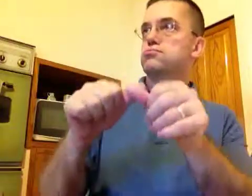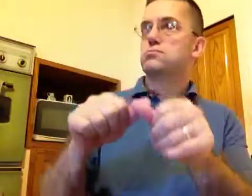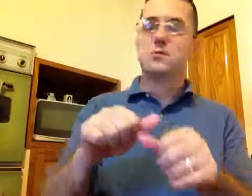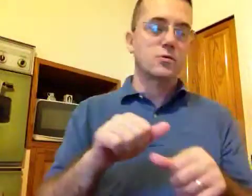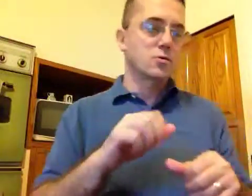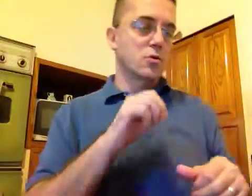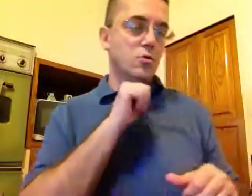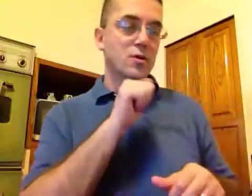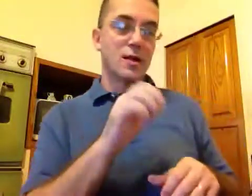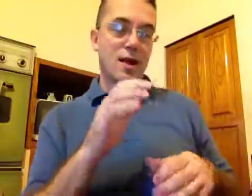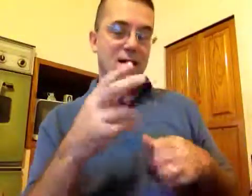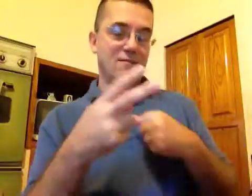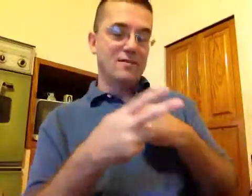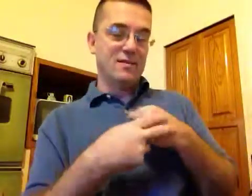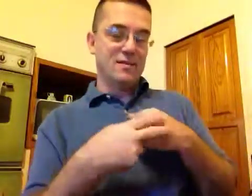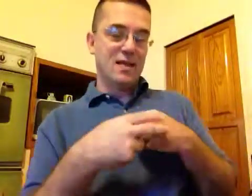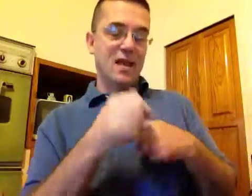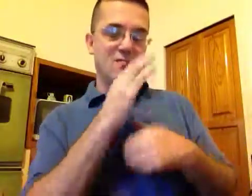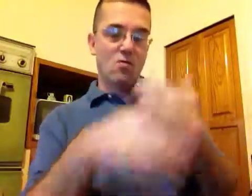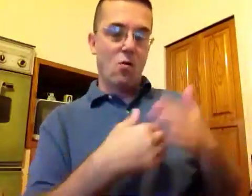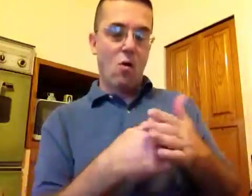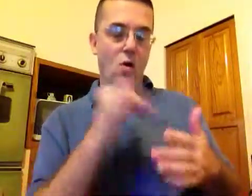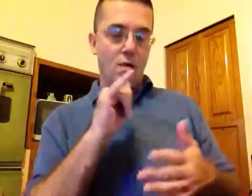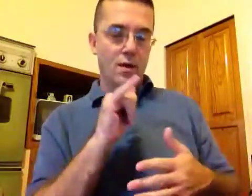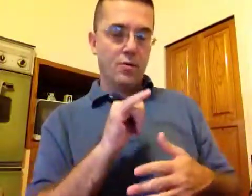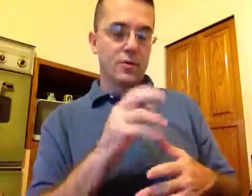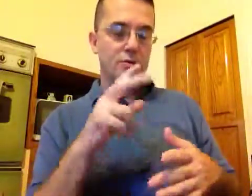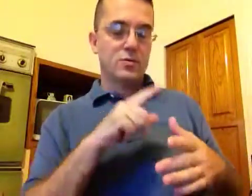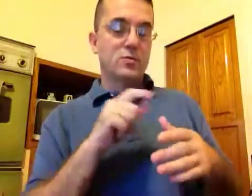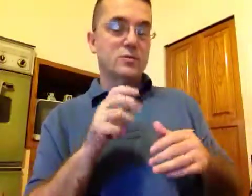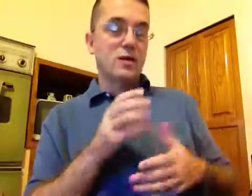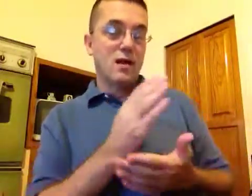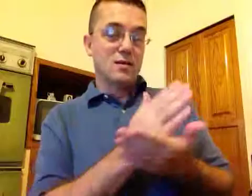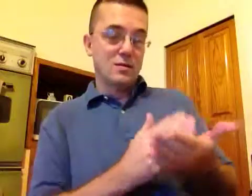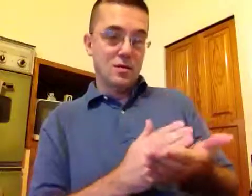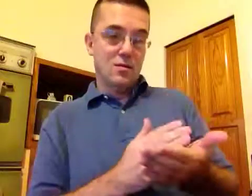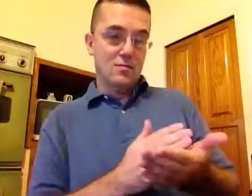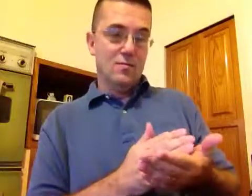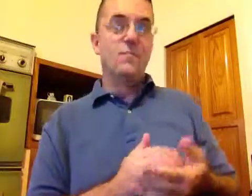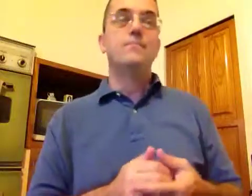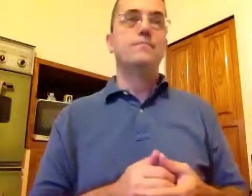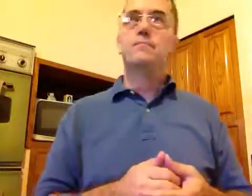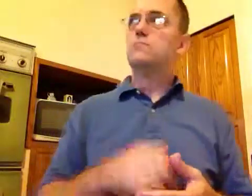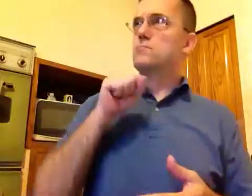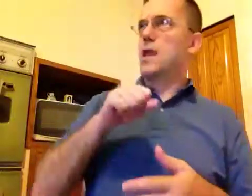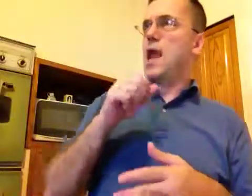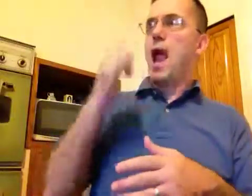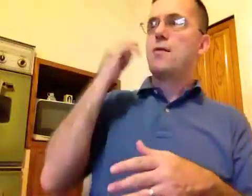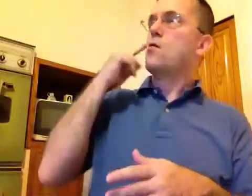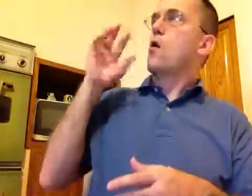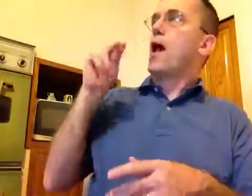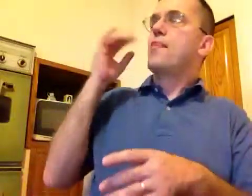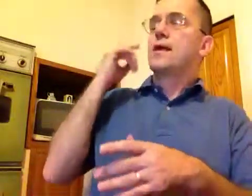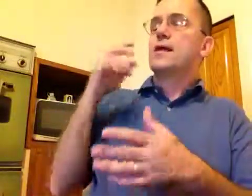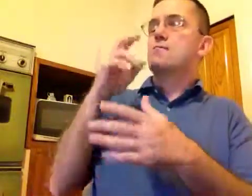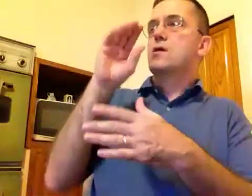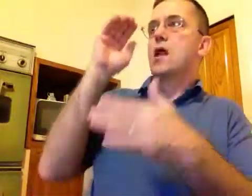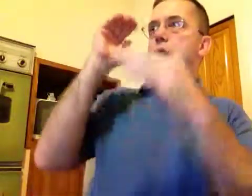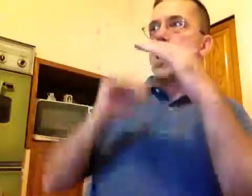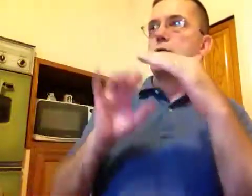entire interest. You just saved some of it. Well, yeah, but every time we did it, we did, I think at the time, the interest rates were under 7%. We